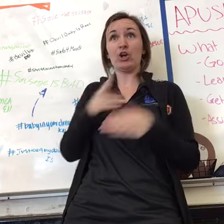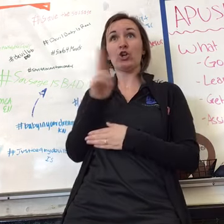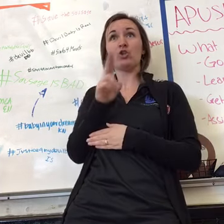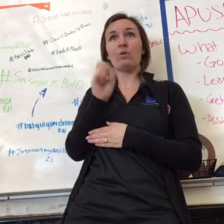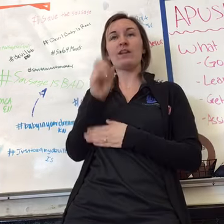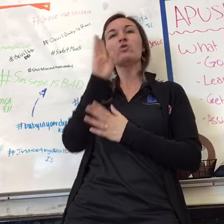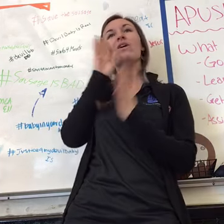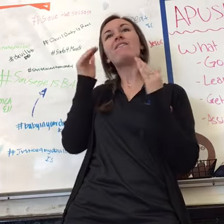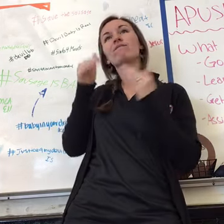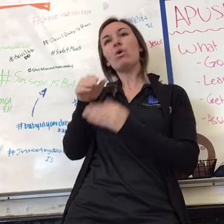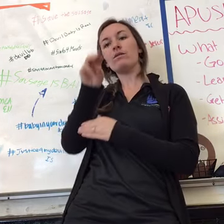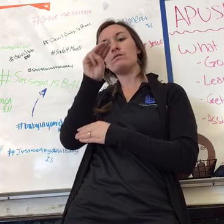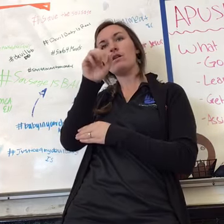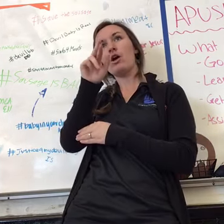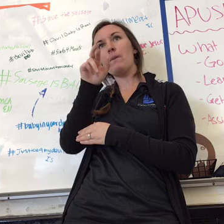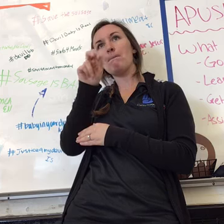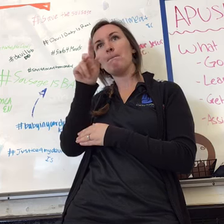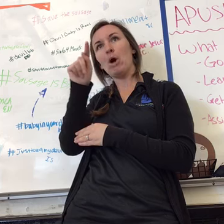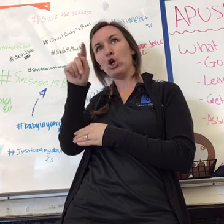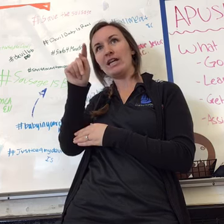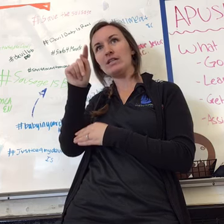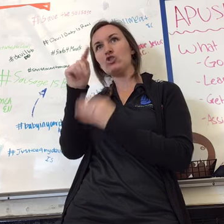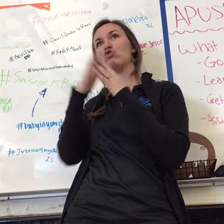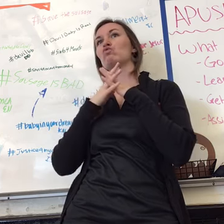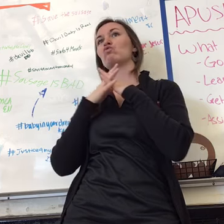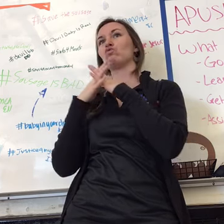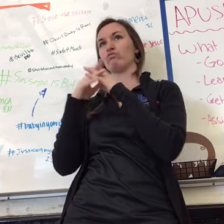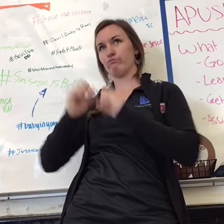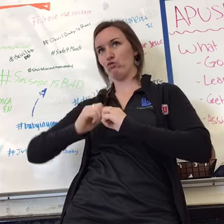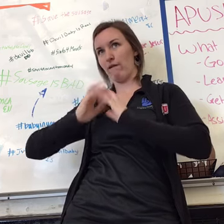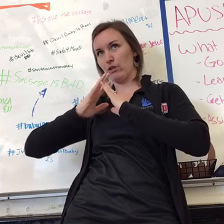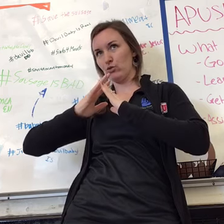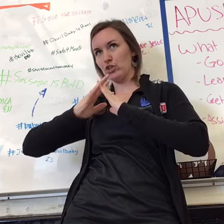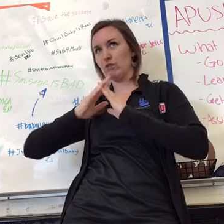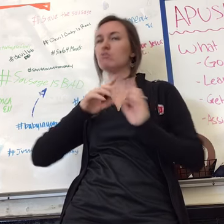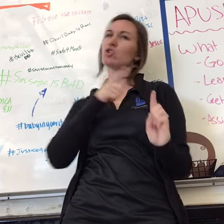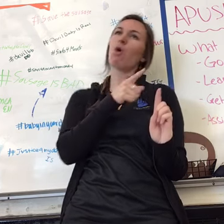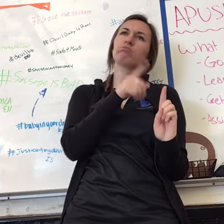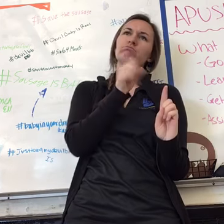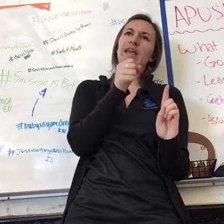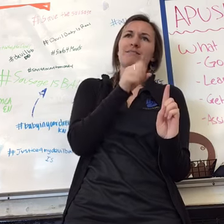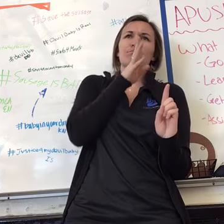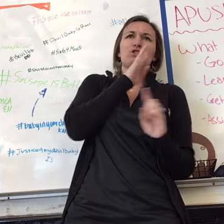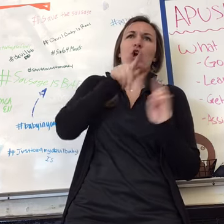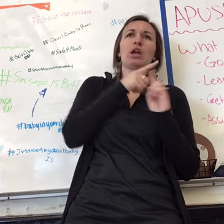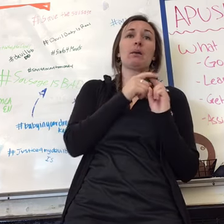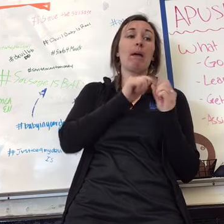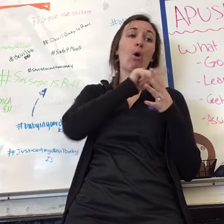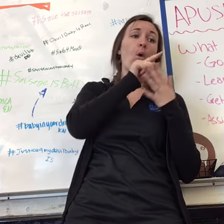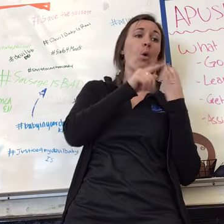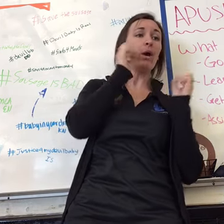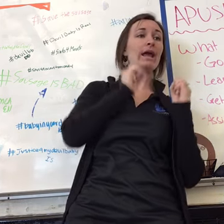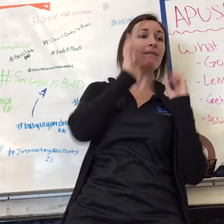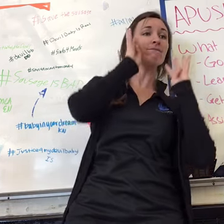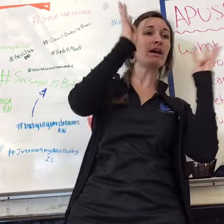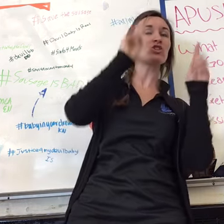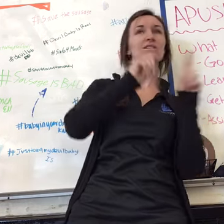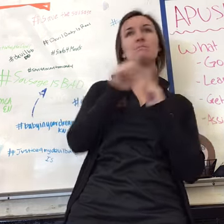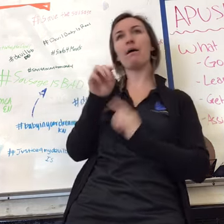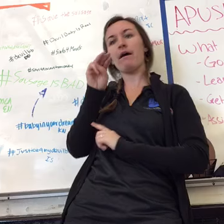Revolution invents the things. The market revolution uses those things to impact the economy. So again, first industrial invents